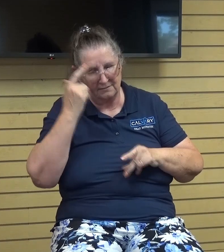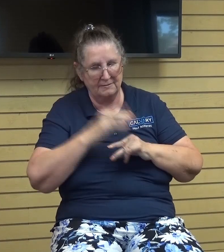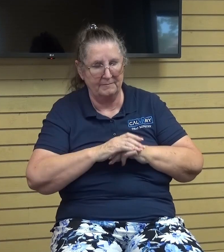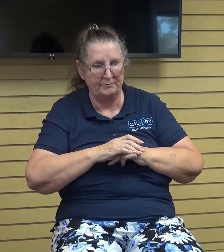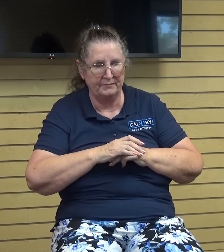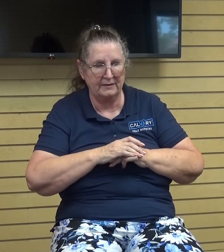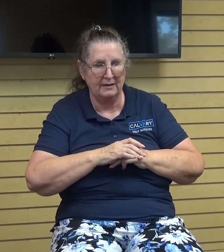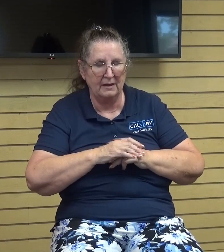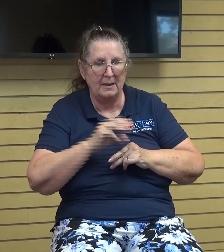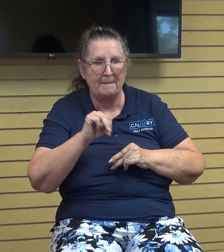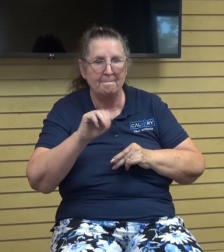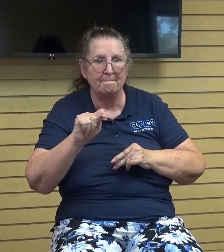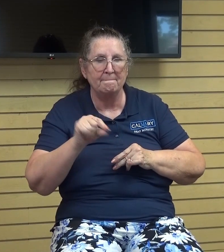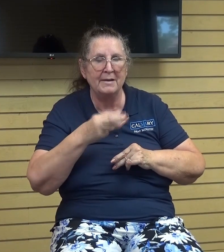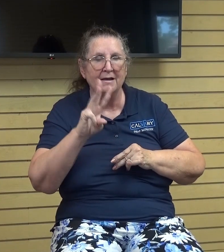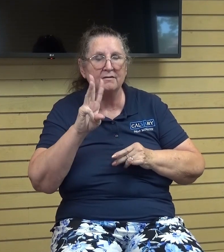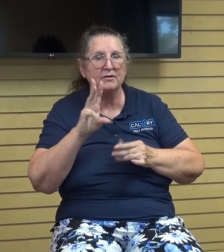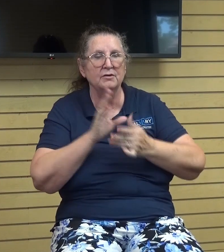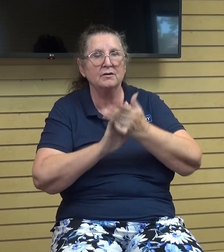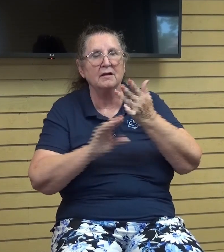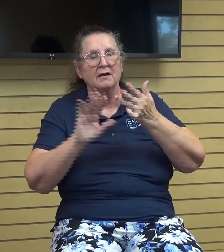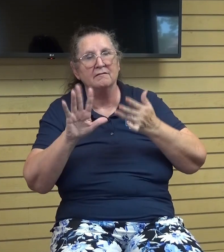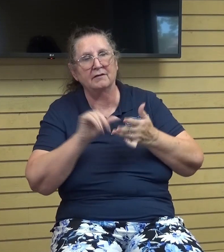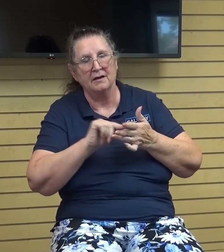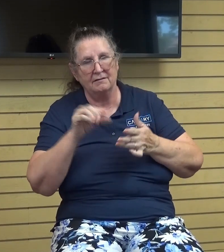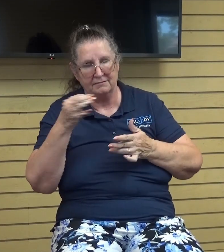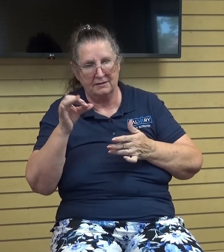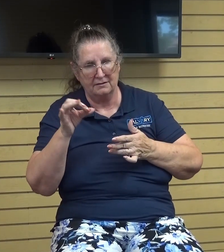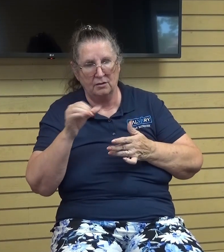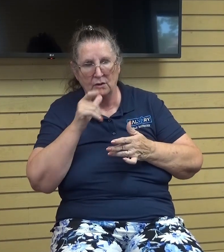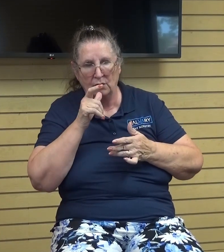Matthew 5:19. Whoever therefore breaks one of these